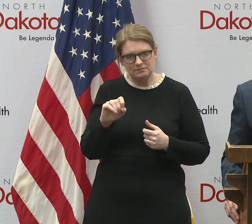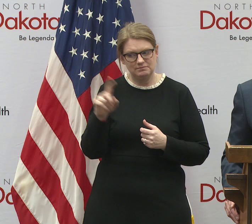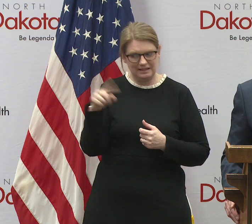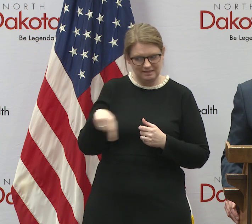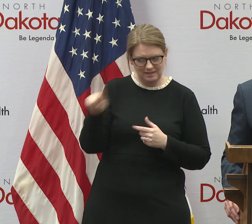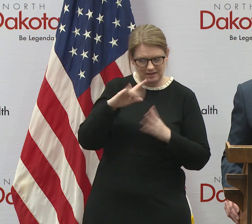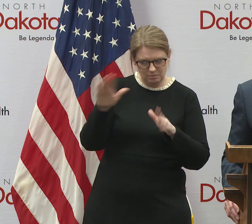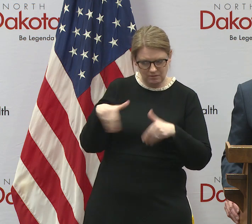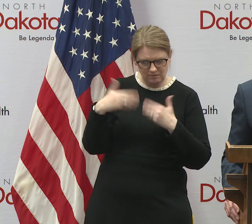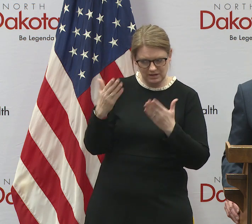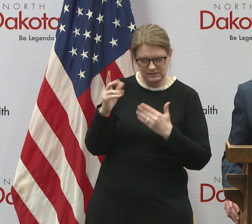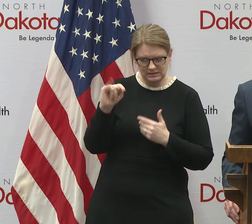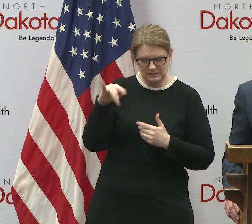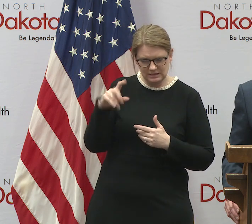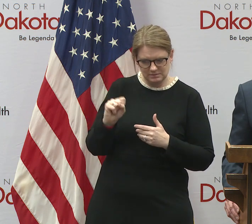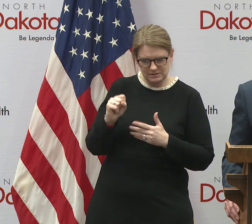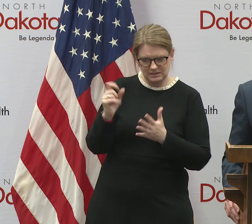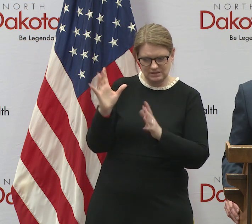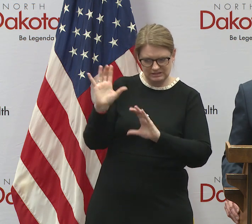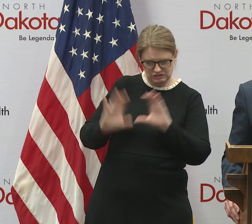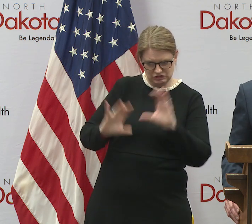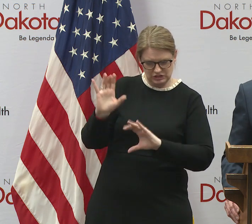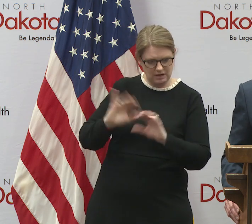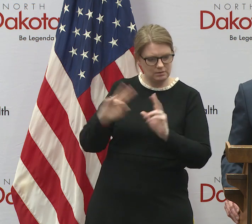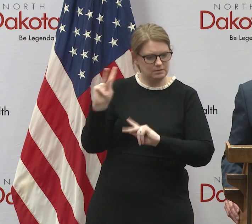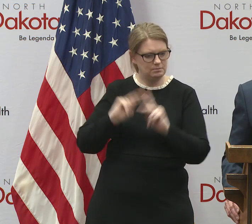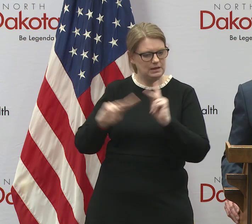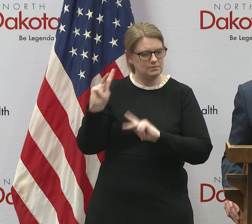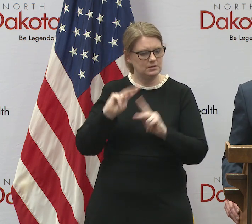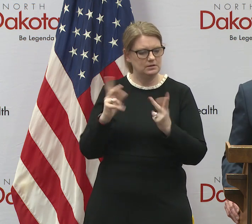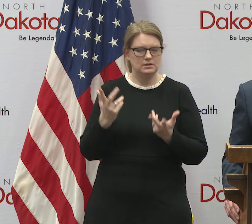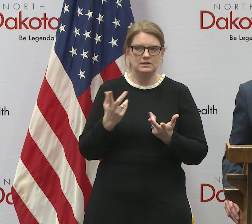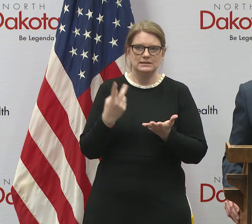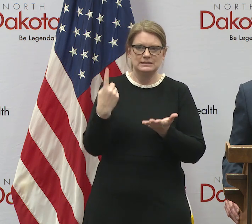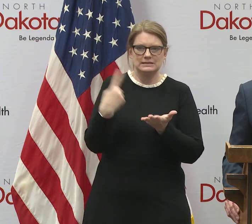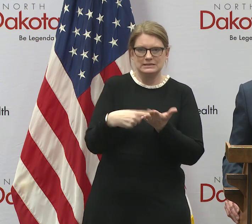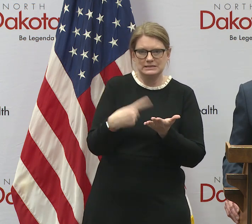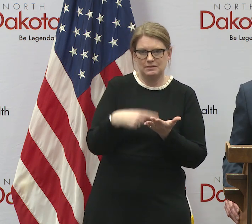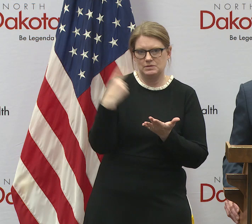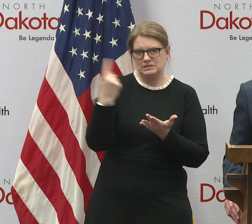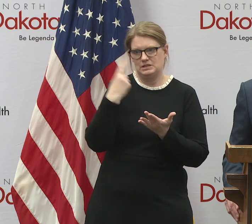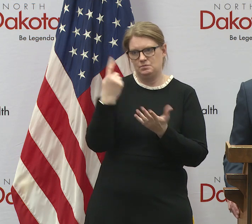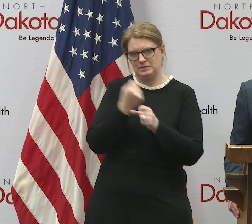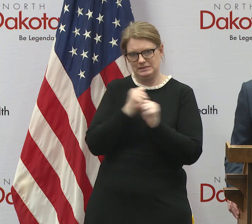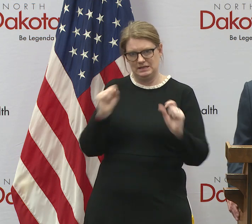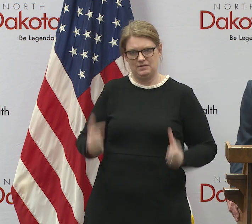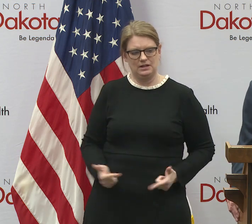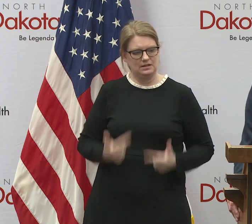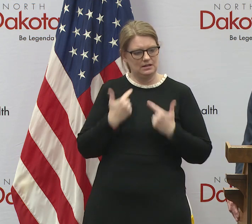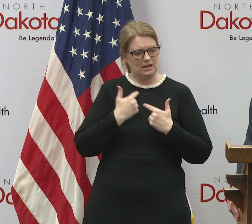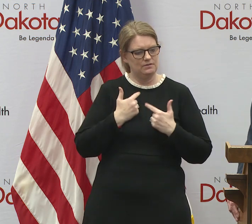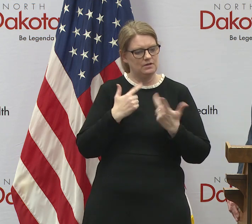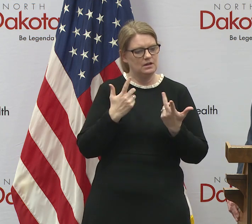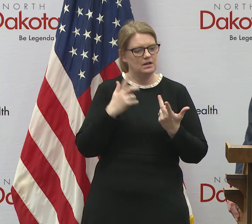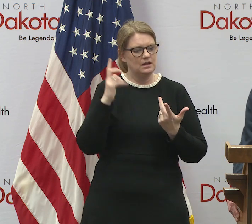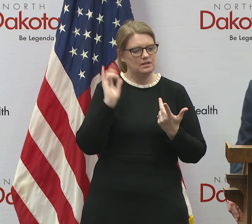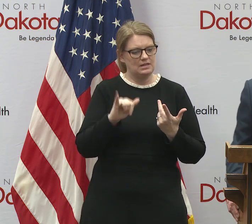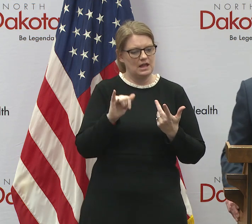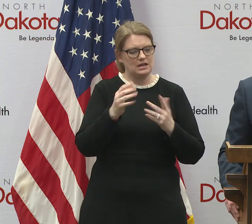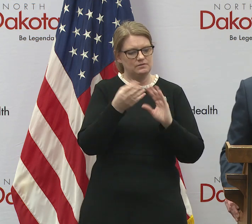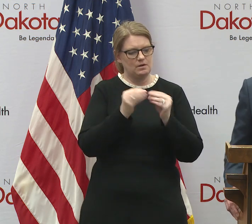some tips on how to talk to people, because sometimes talking to someone can save a life. And the National Suicide Prevention